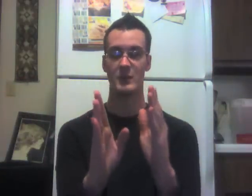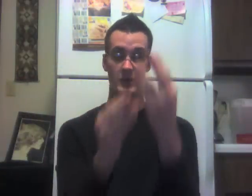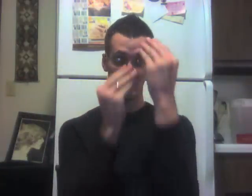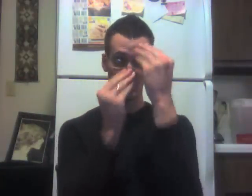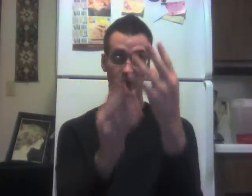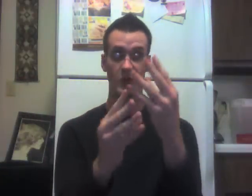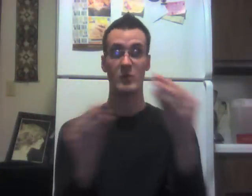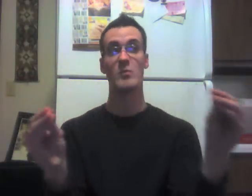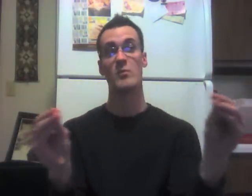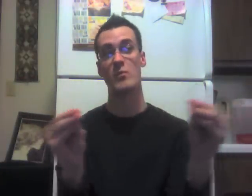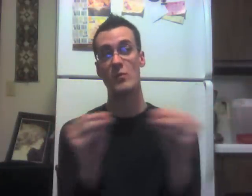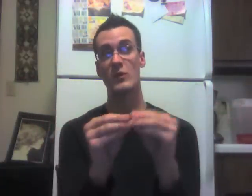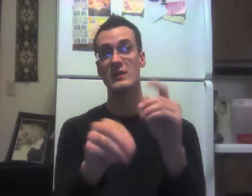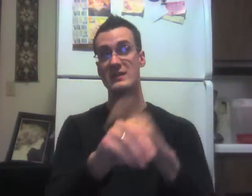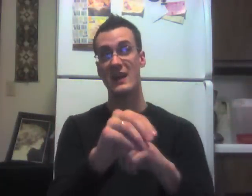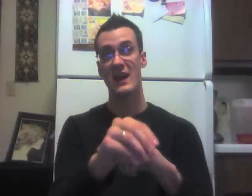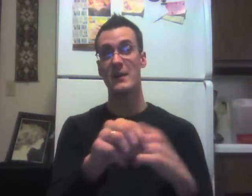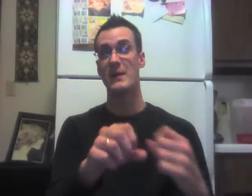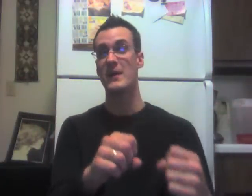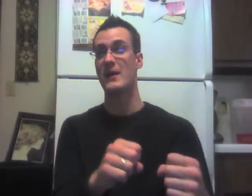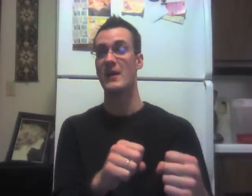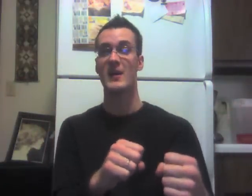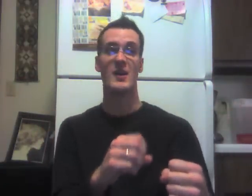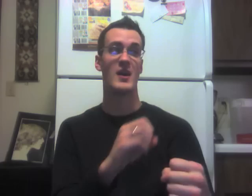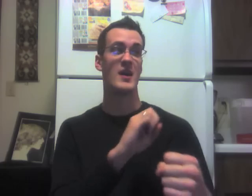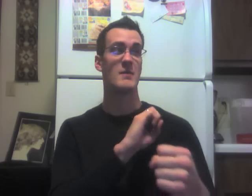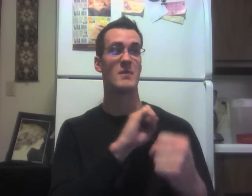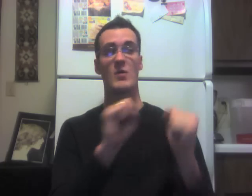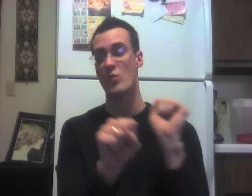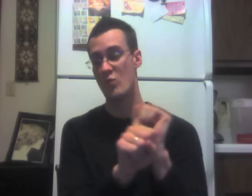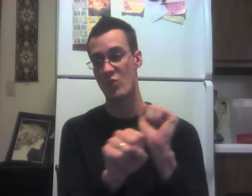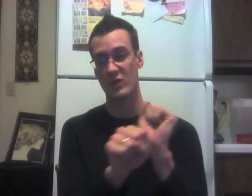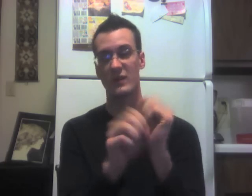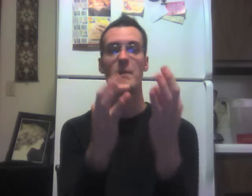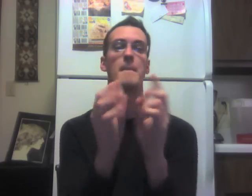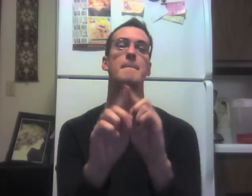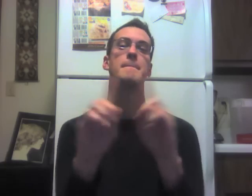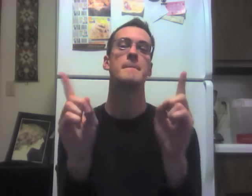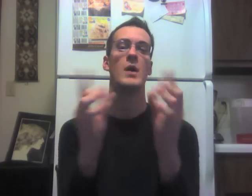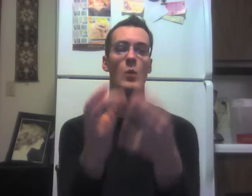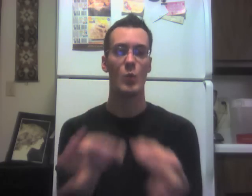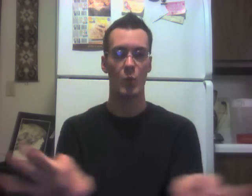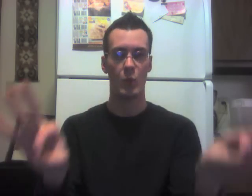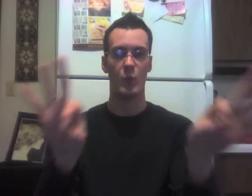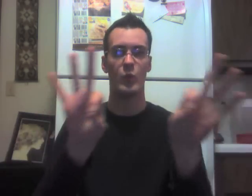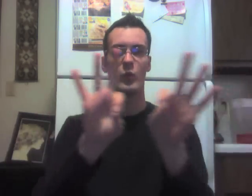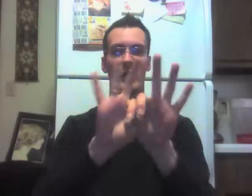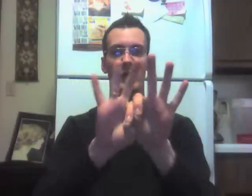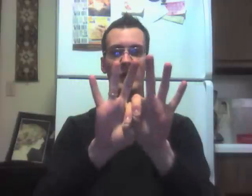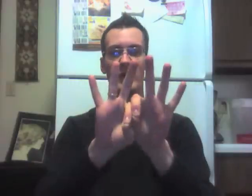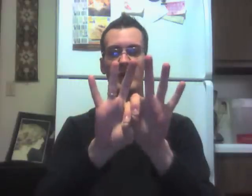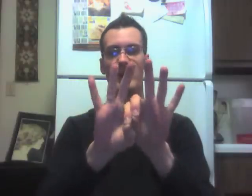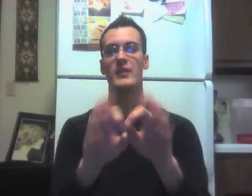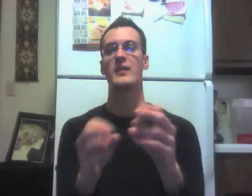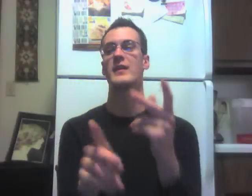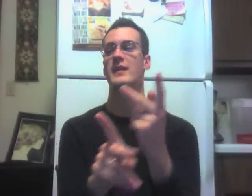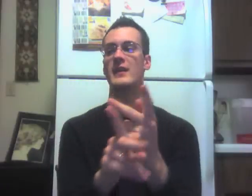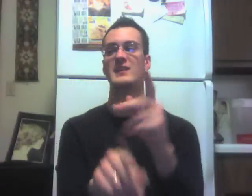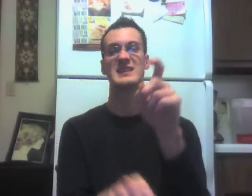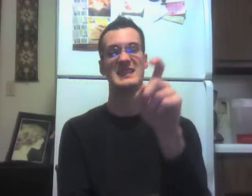energy than other plants, they certainly are worth the small amount of extra care that must be given. If you should